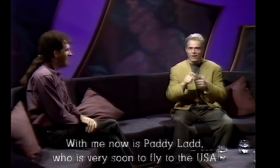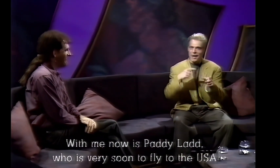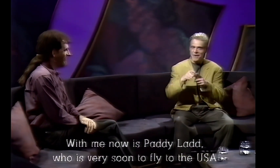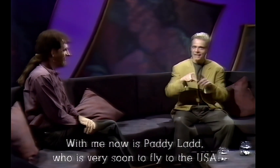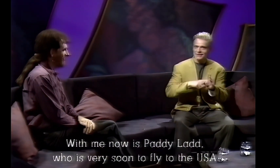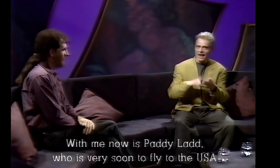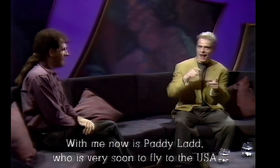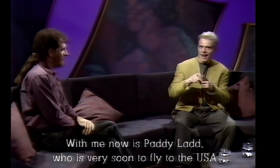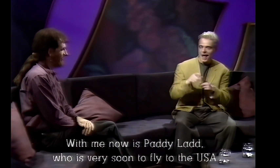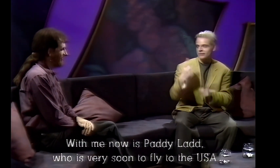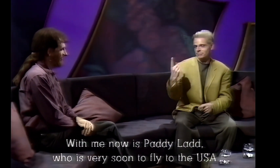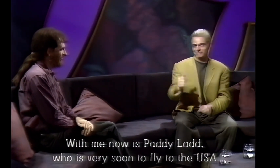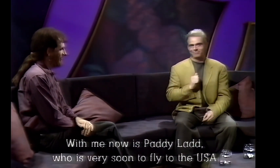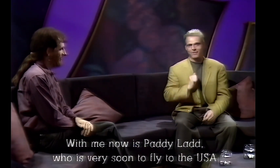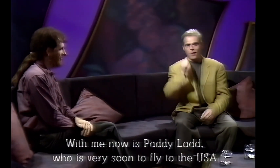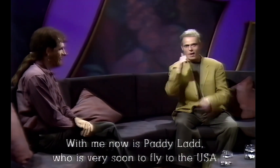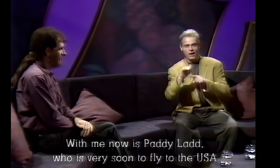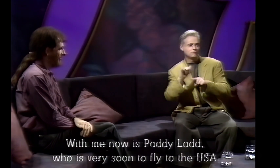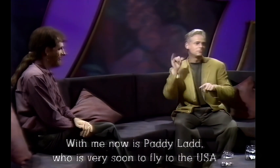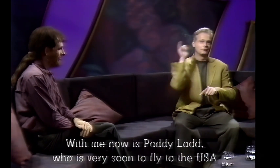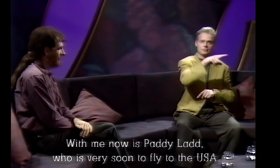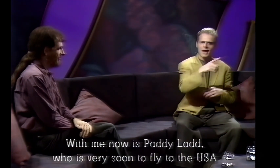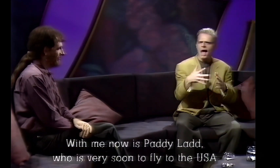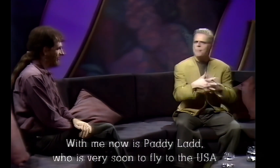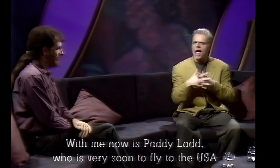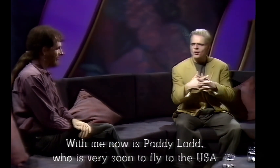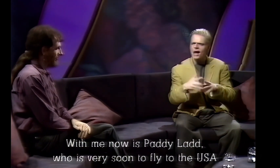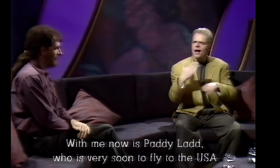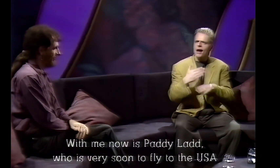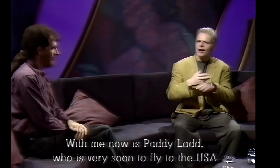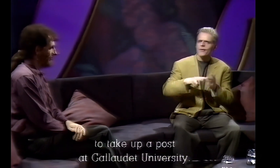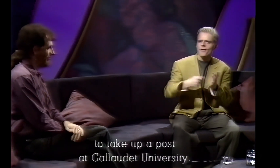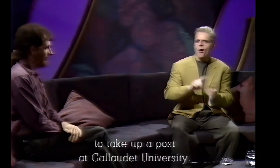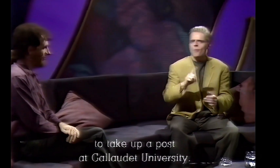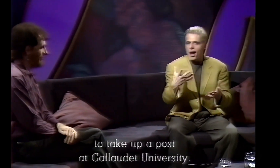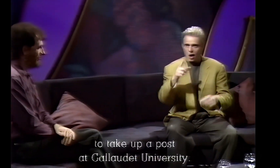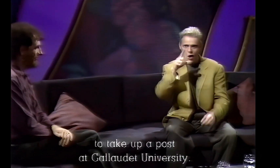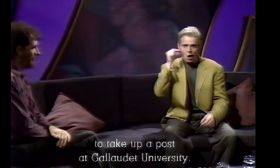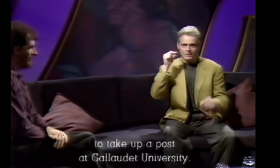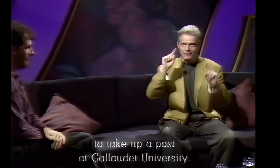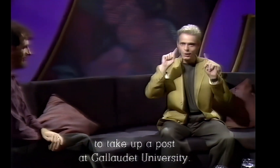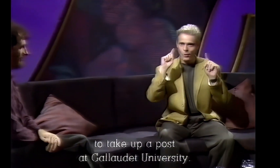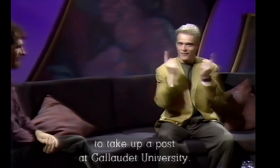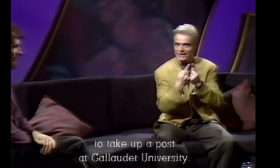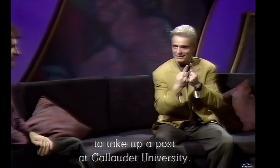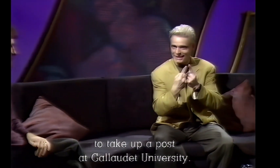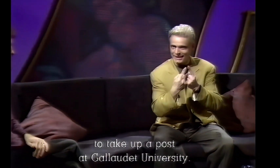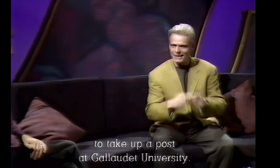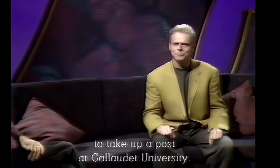With me now is Paddy Ladd, who is very soon to fly to the USA to take up a post at Gallaudet